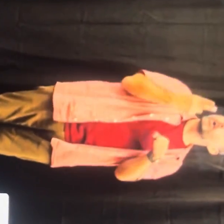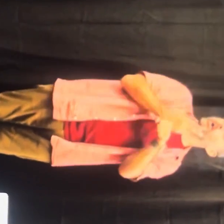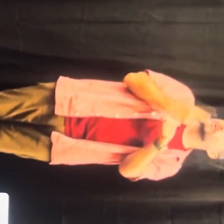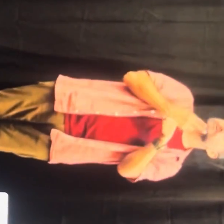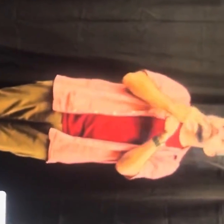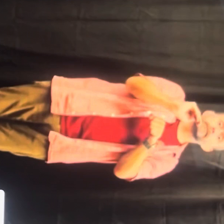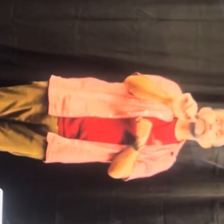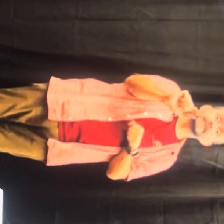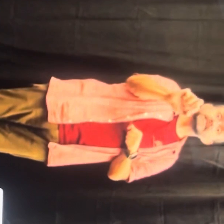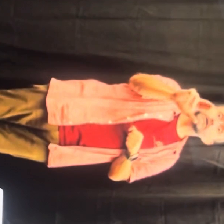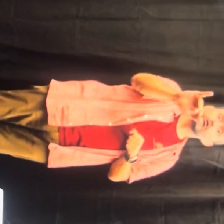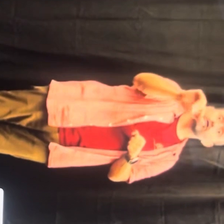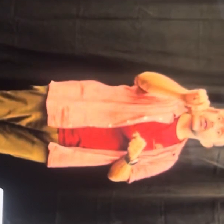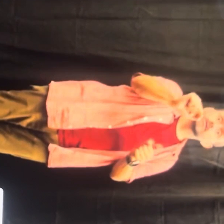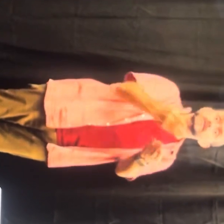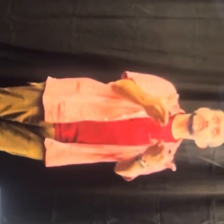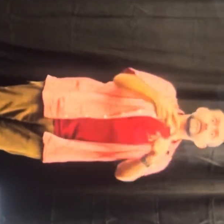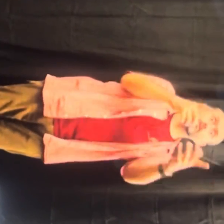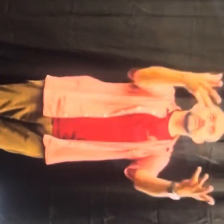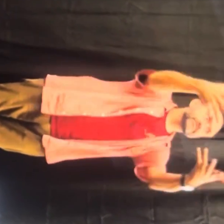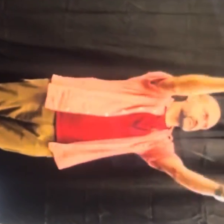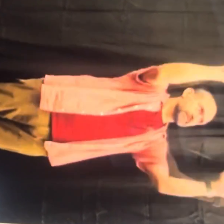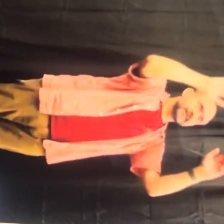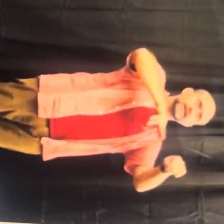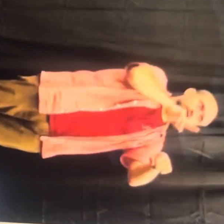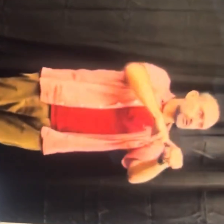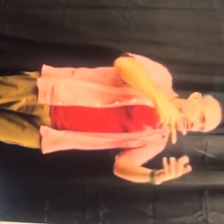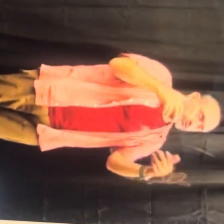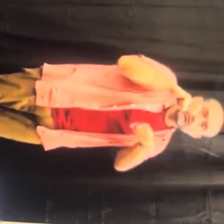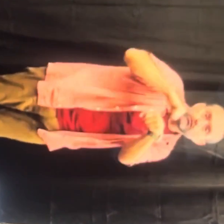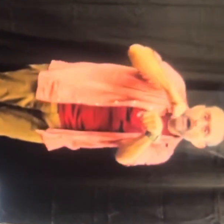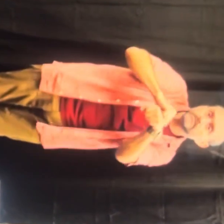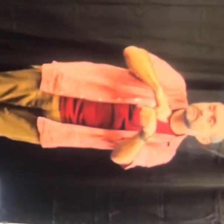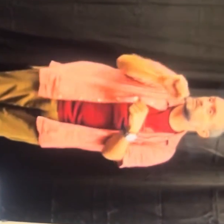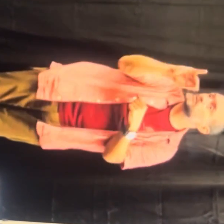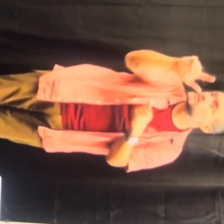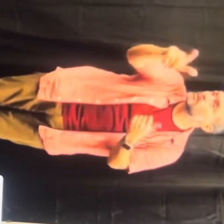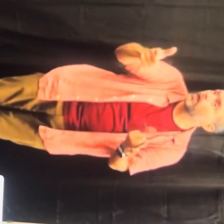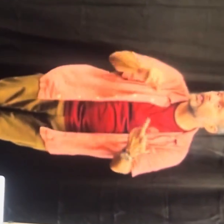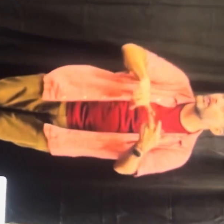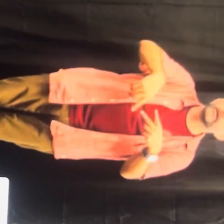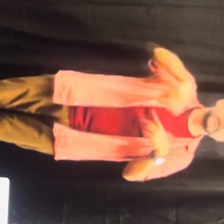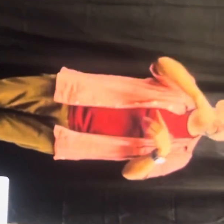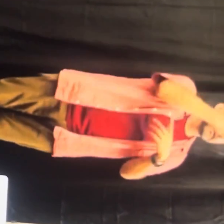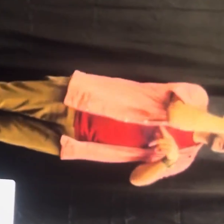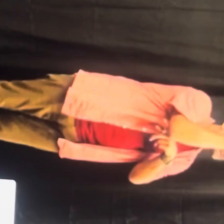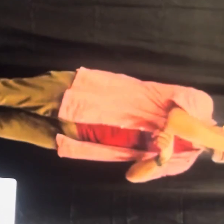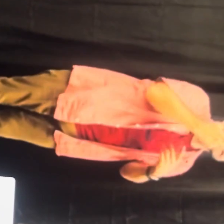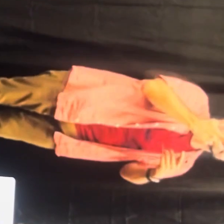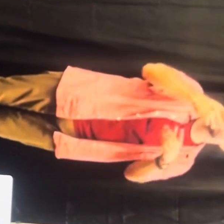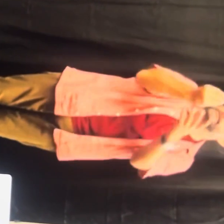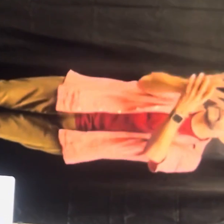they bring that with them. And they have a bunch of metal things. They have rock tools.